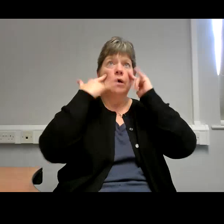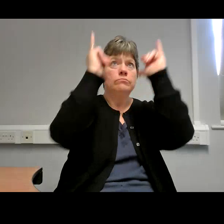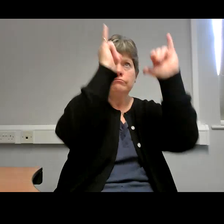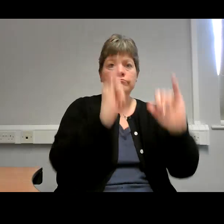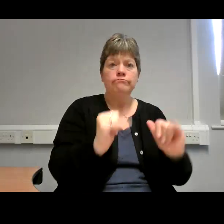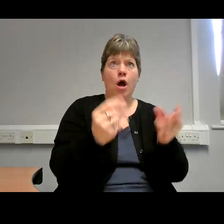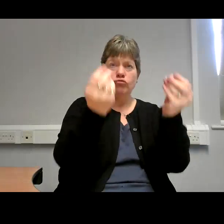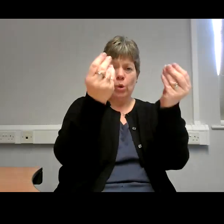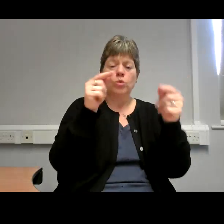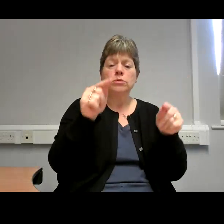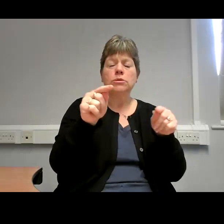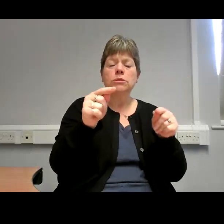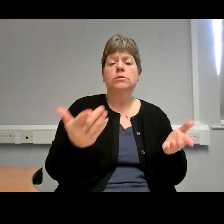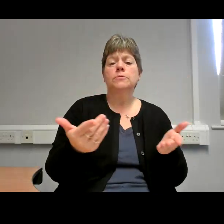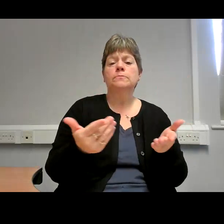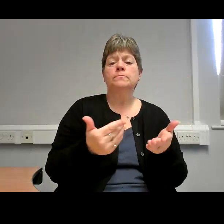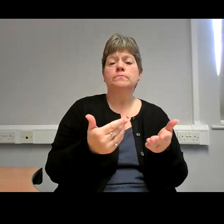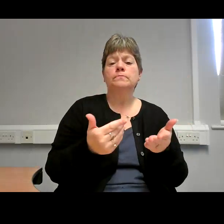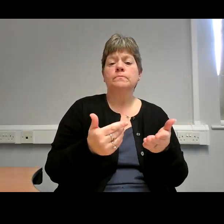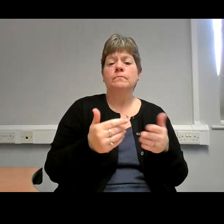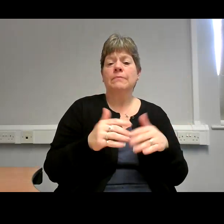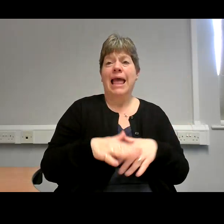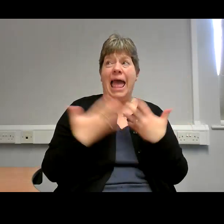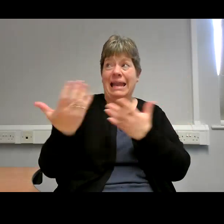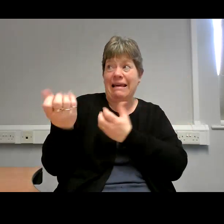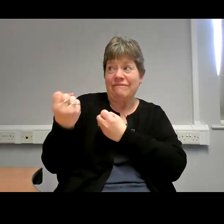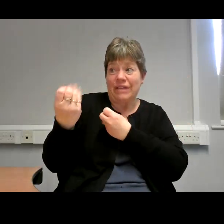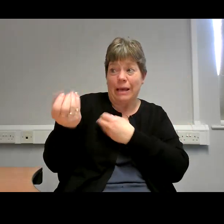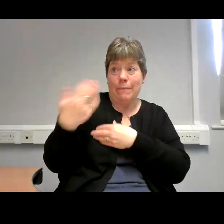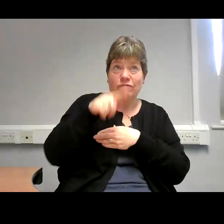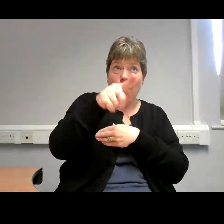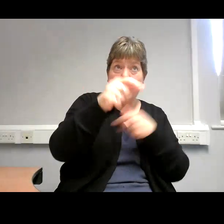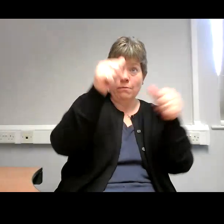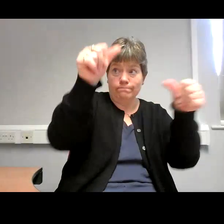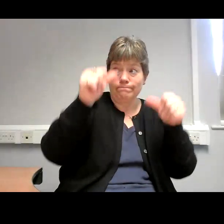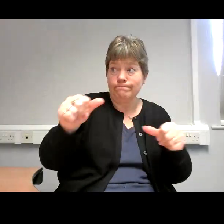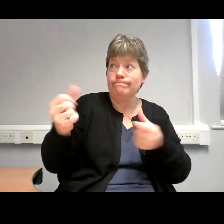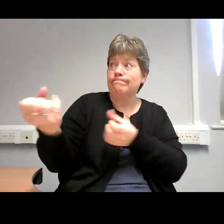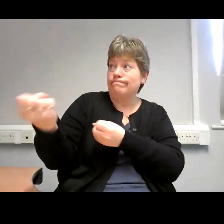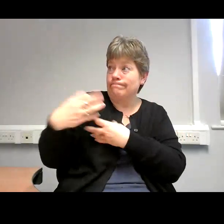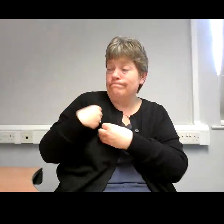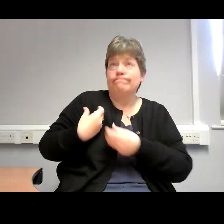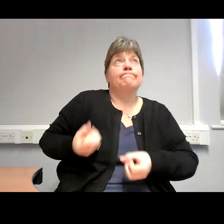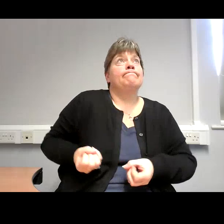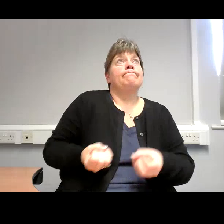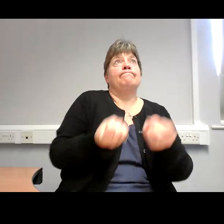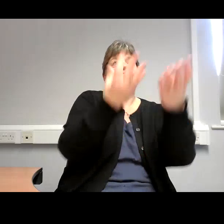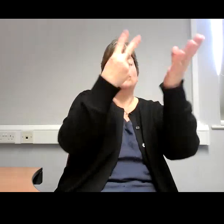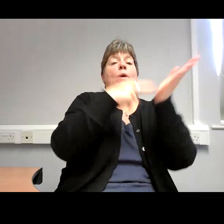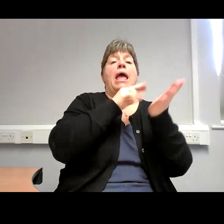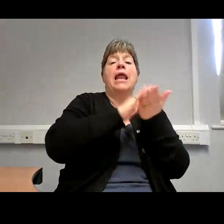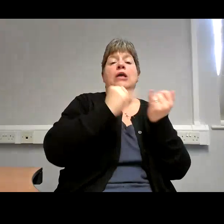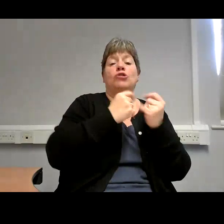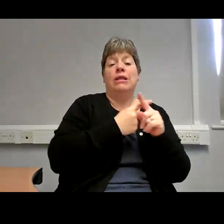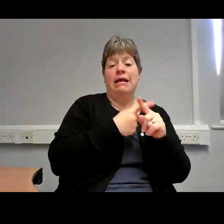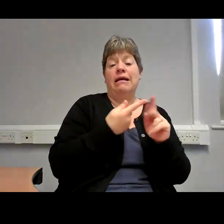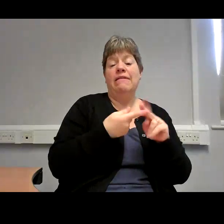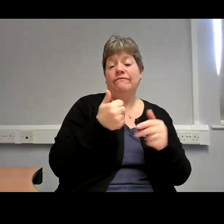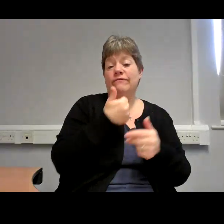resources. And any feedback on those resources, we can cascade back to NHS England if that's